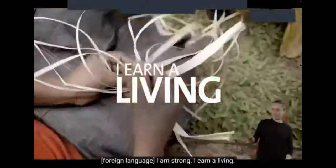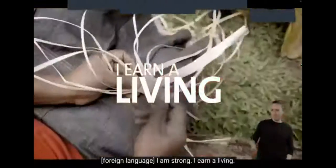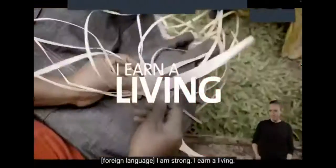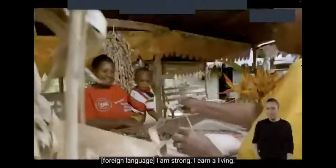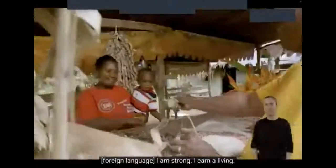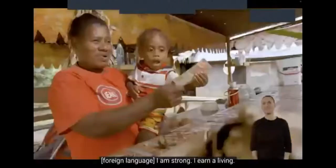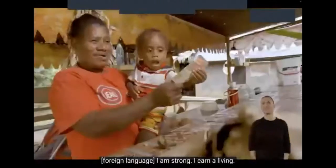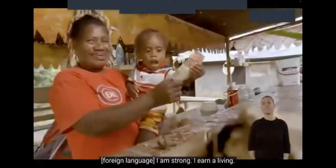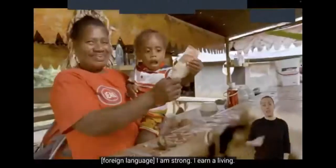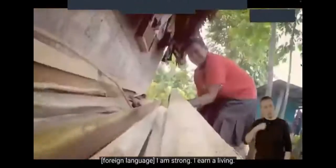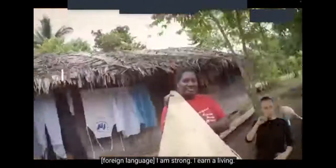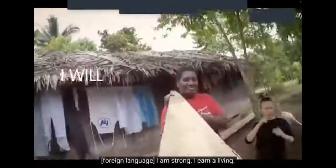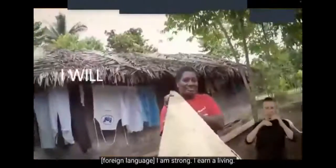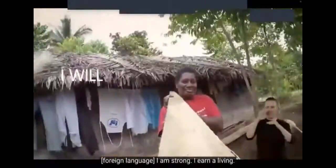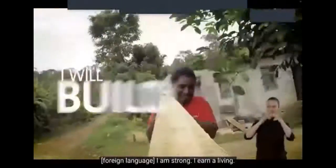Japanese.